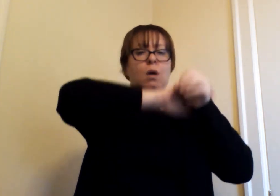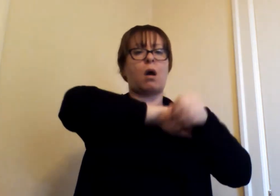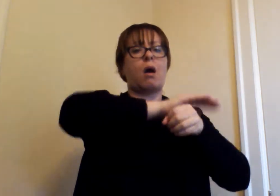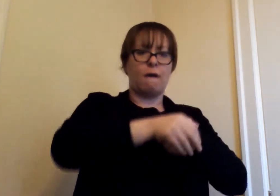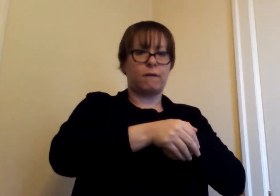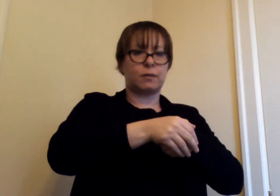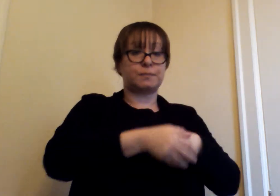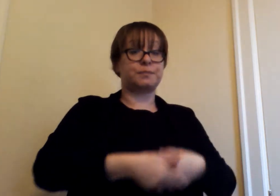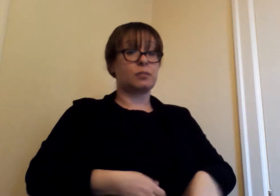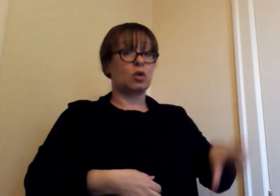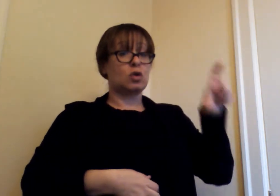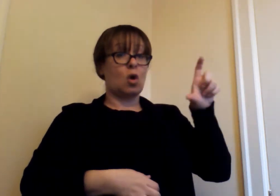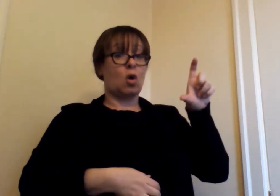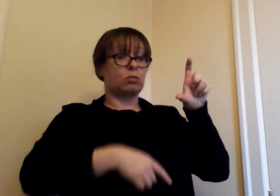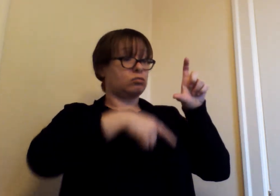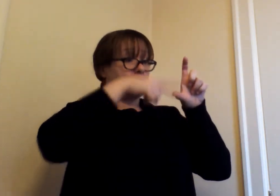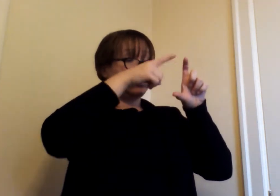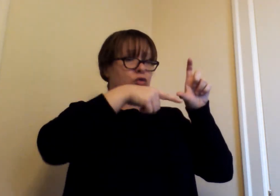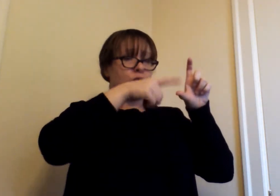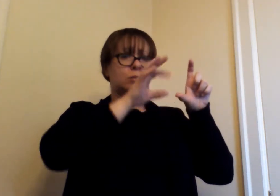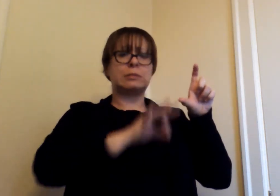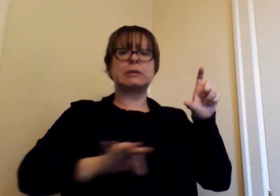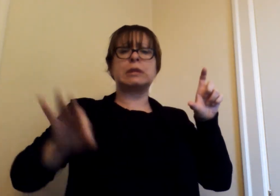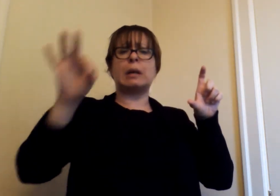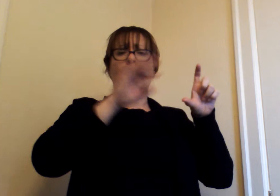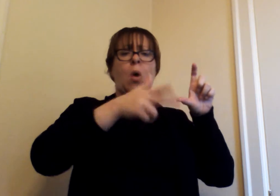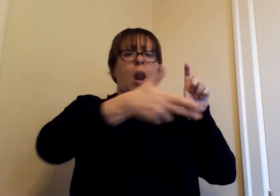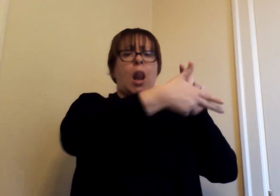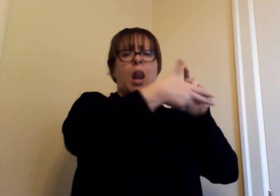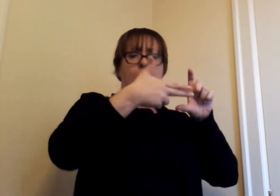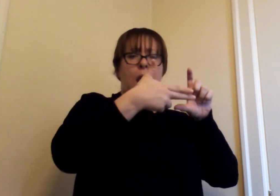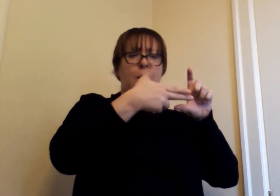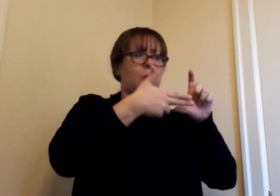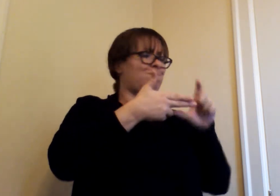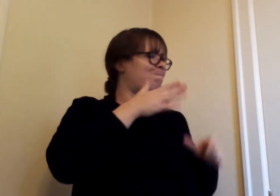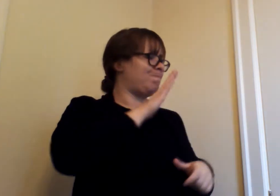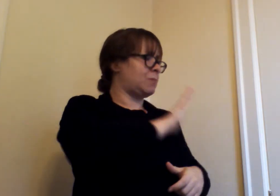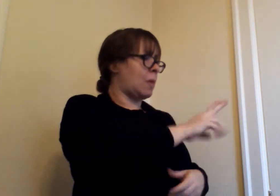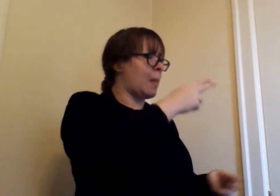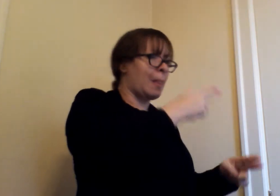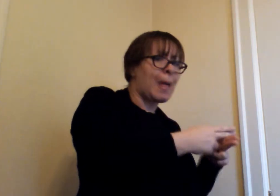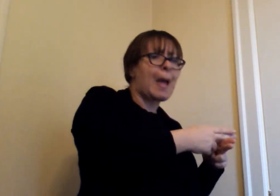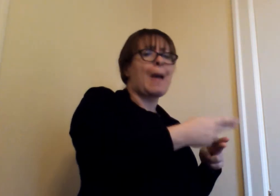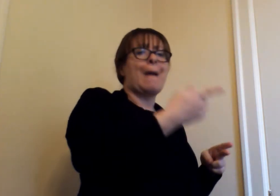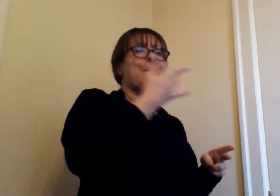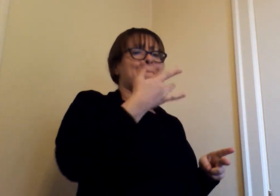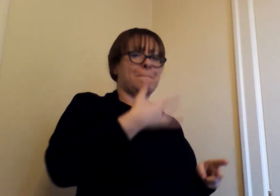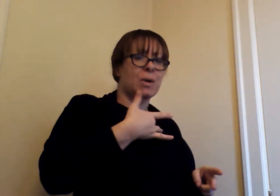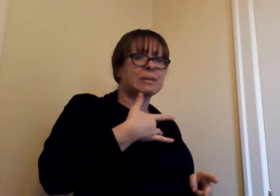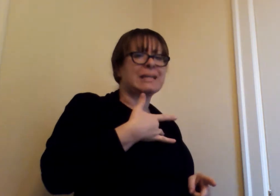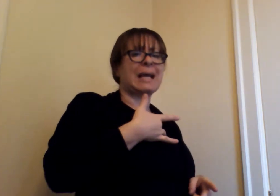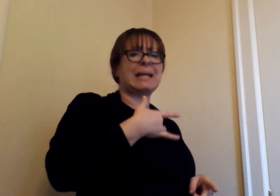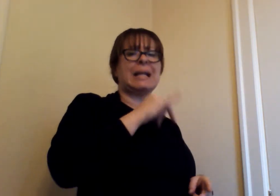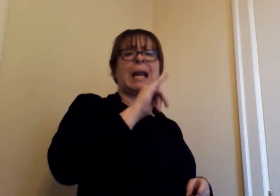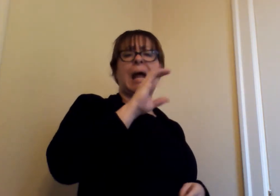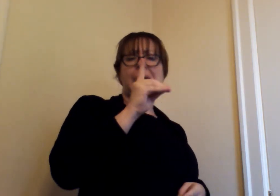date. Using standard precautions, dispose of needles in a sharps container. Dispense of all other used non-sharp